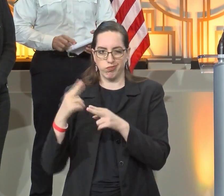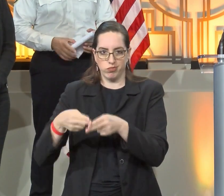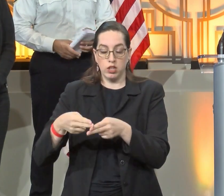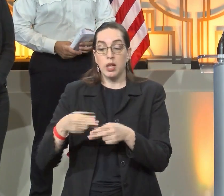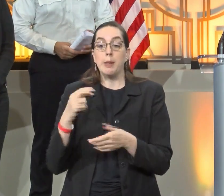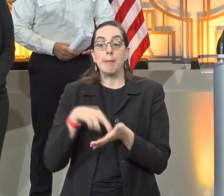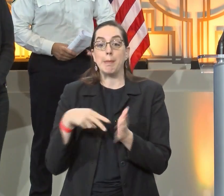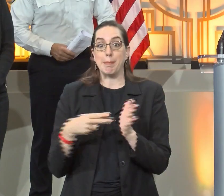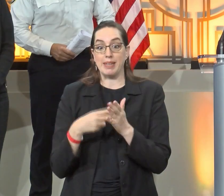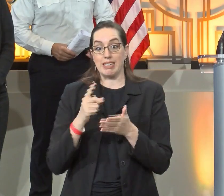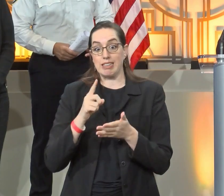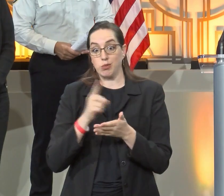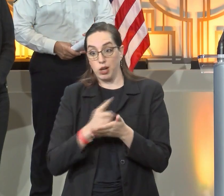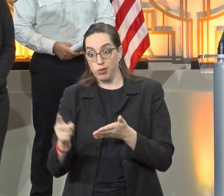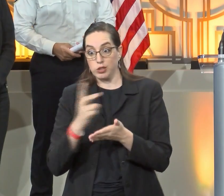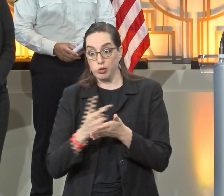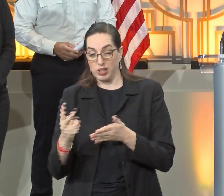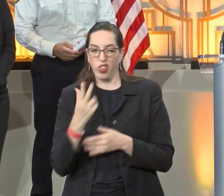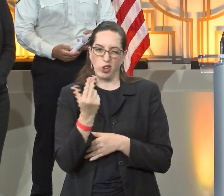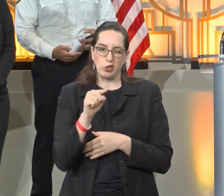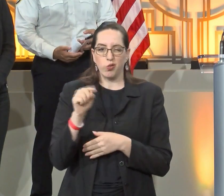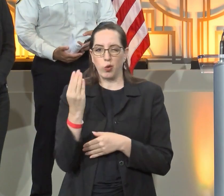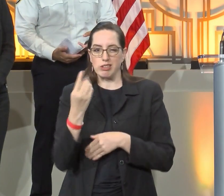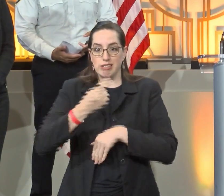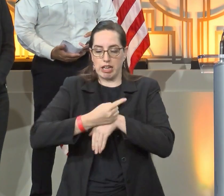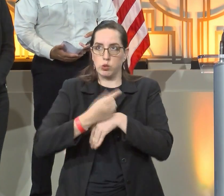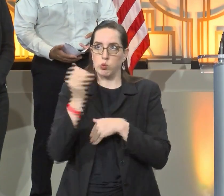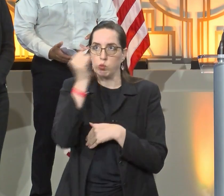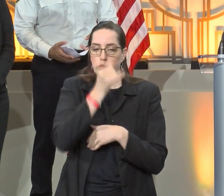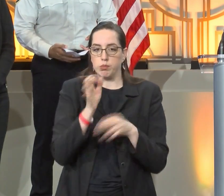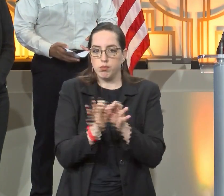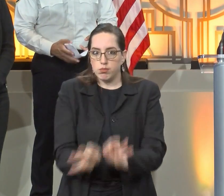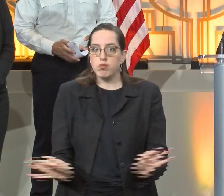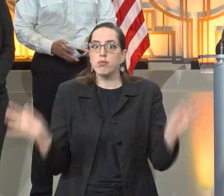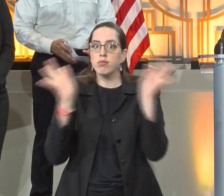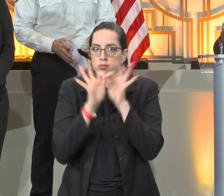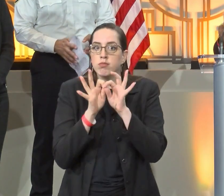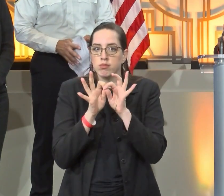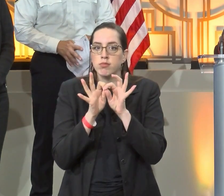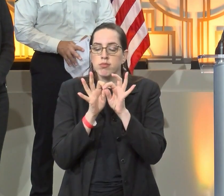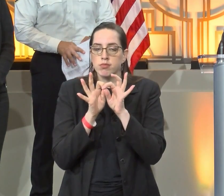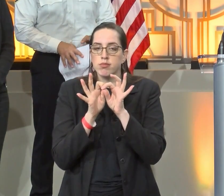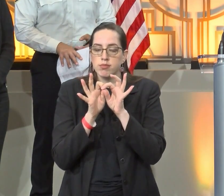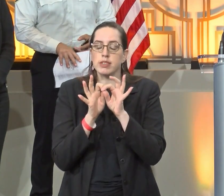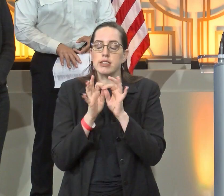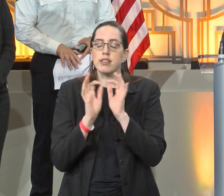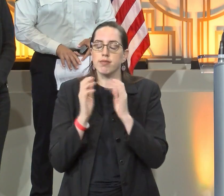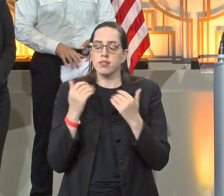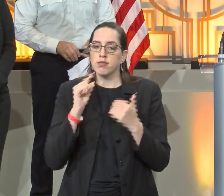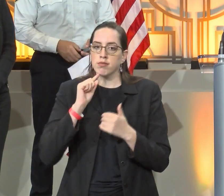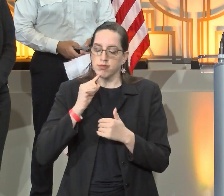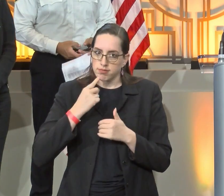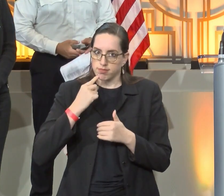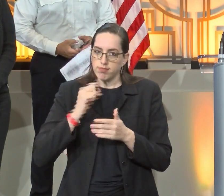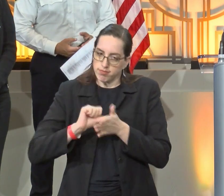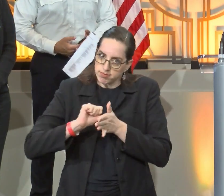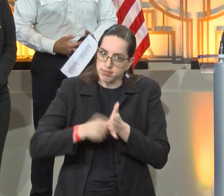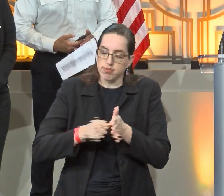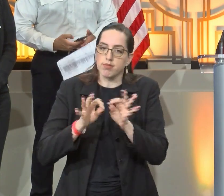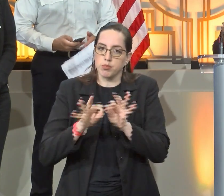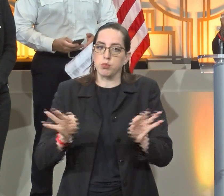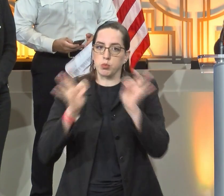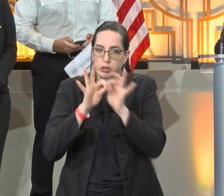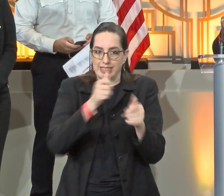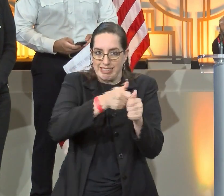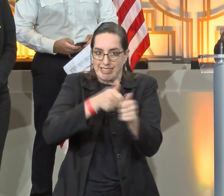14 days will be very, very important, and that's why it is highly important for us all to do our